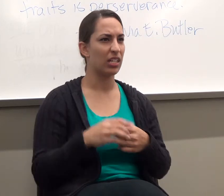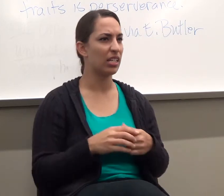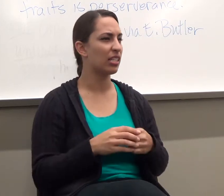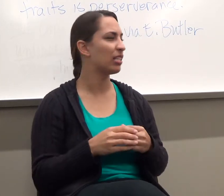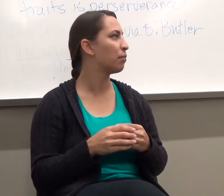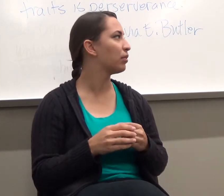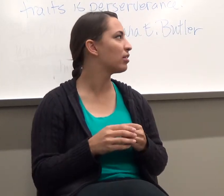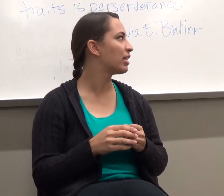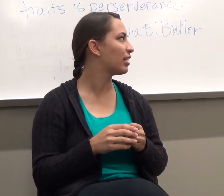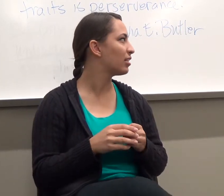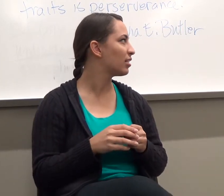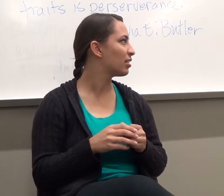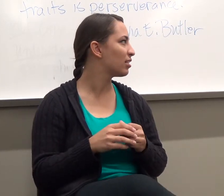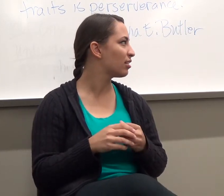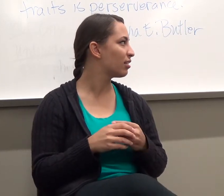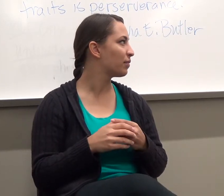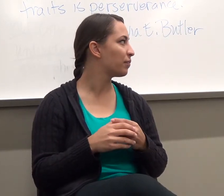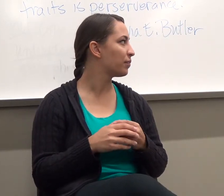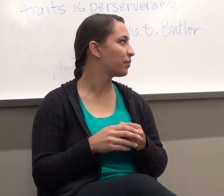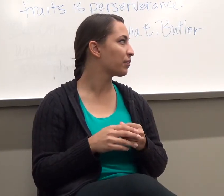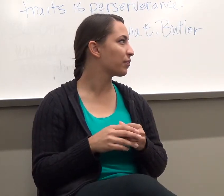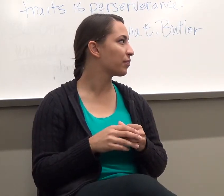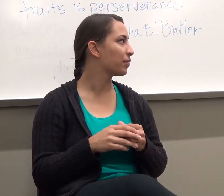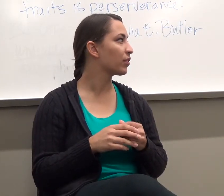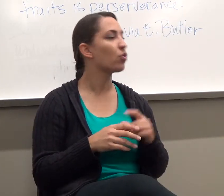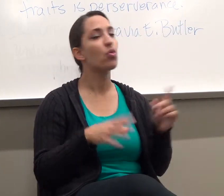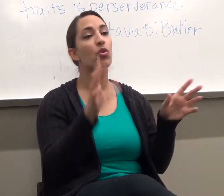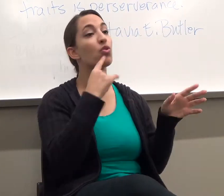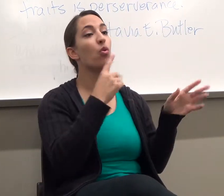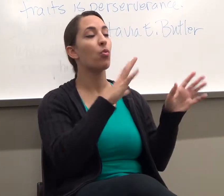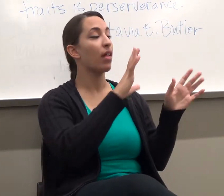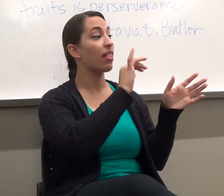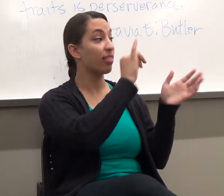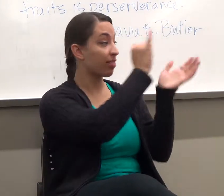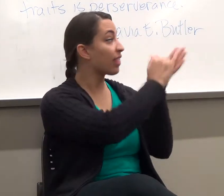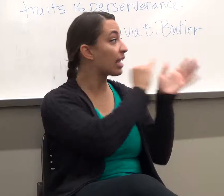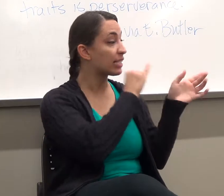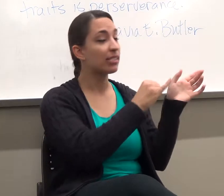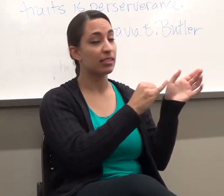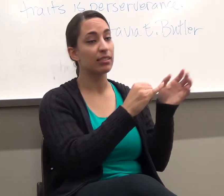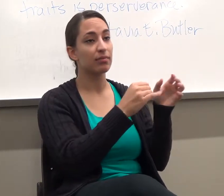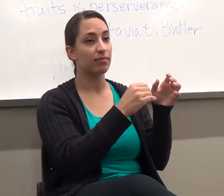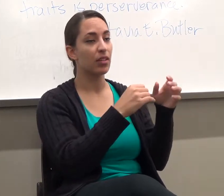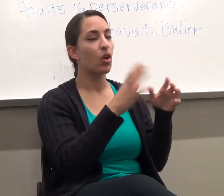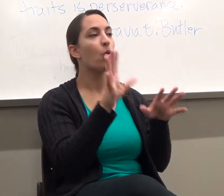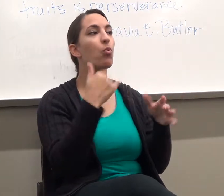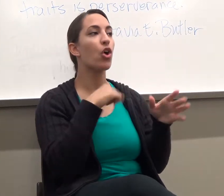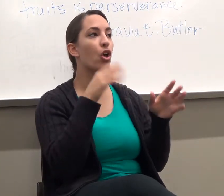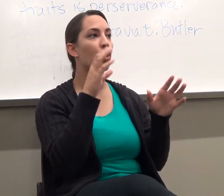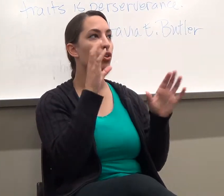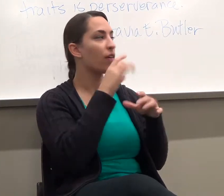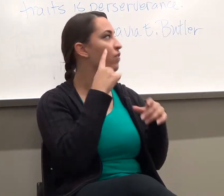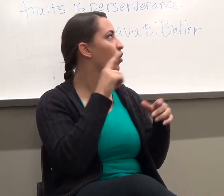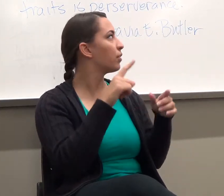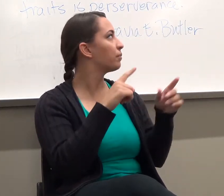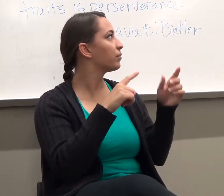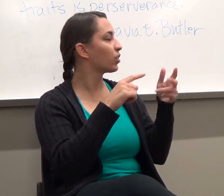A simple sentence. okay, well, this is a simple sentence, but that's, what we're looking for is the 3 things,